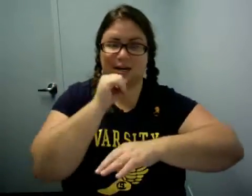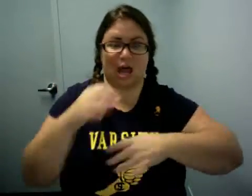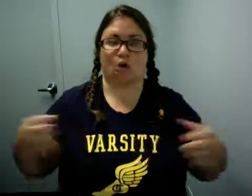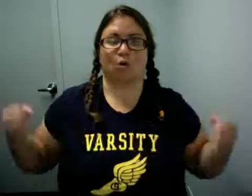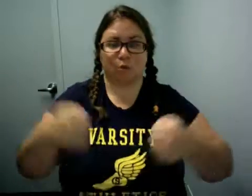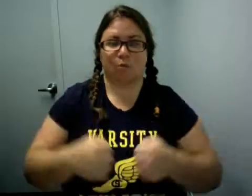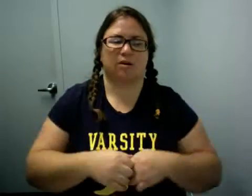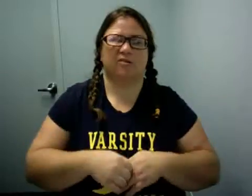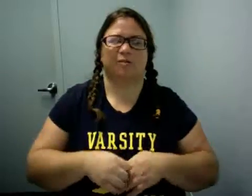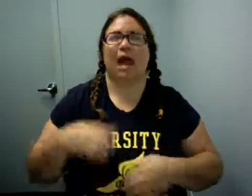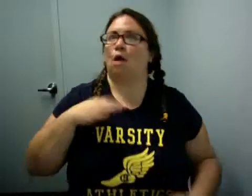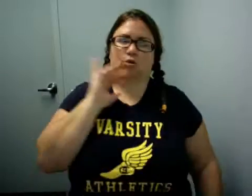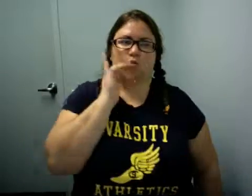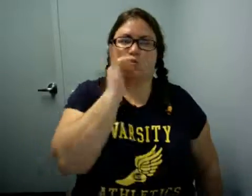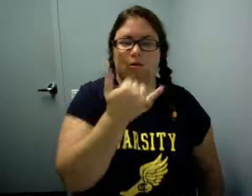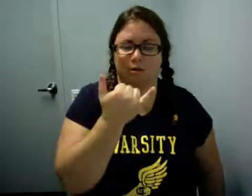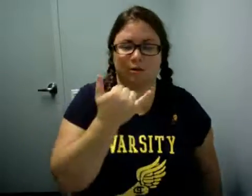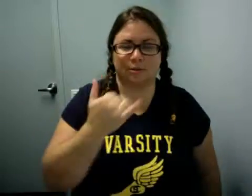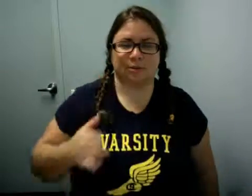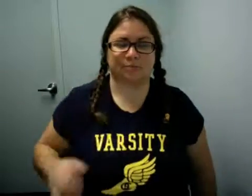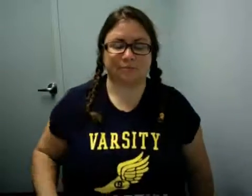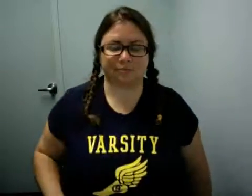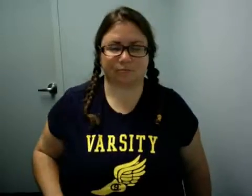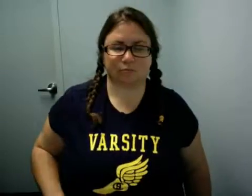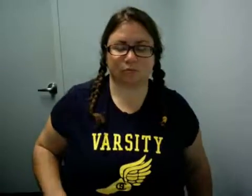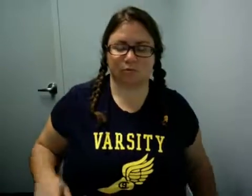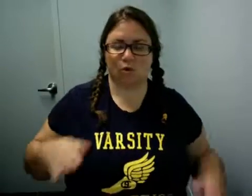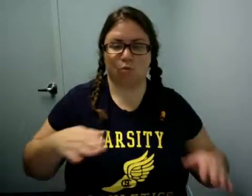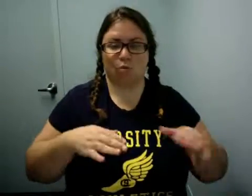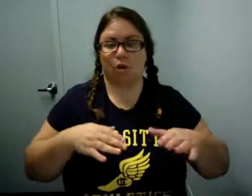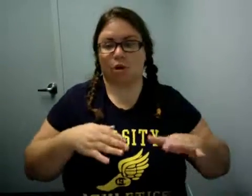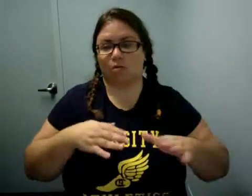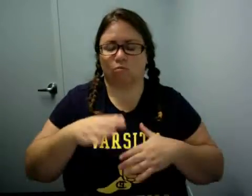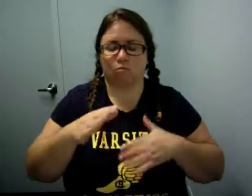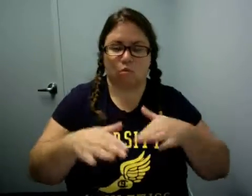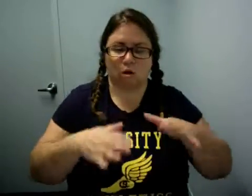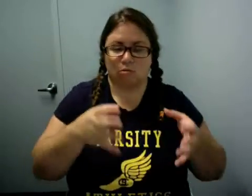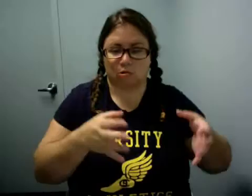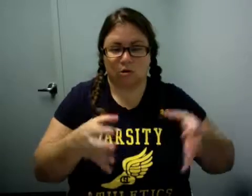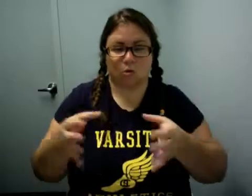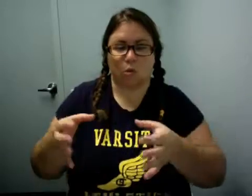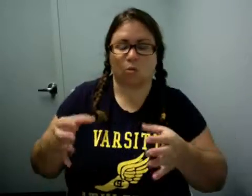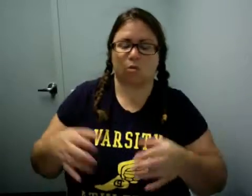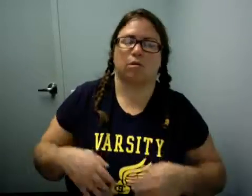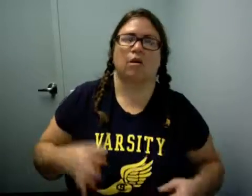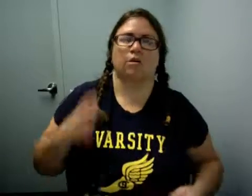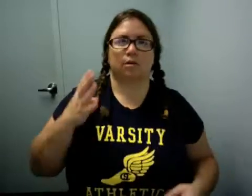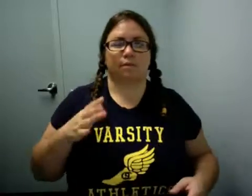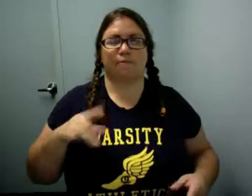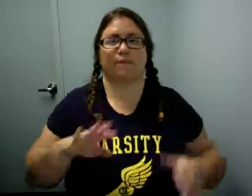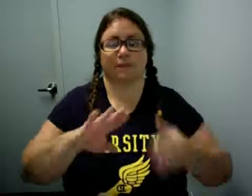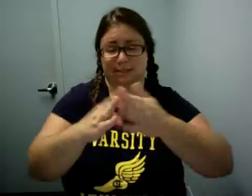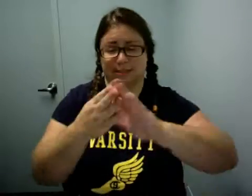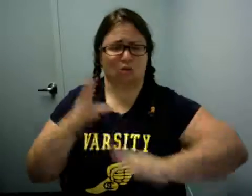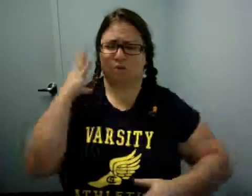wrong. So we walked down to Niagara Falls. It's stunning, beautiful. I honestly